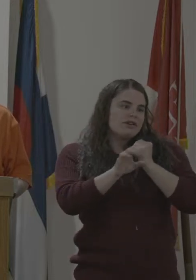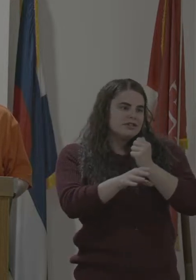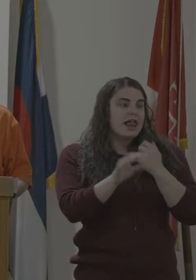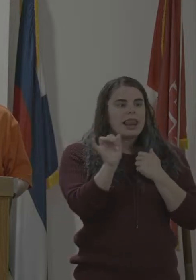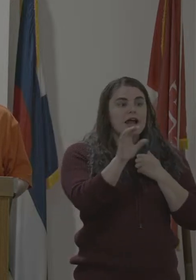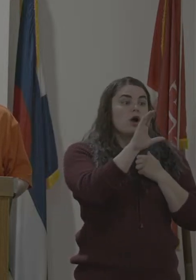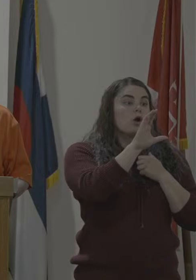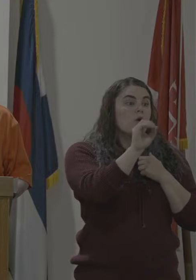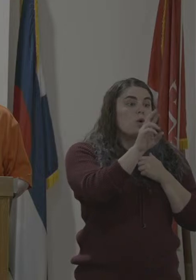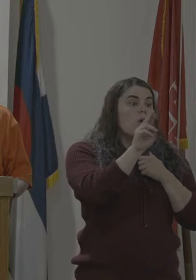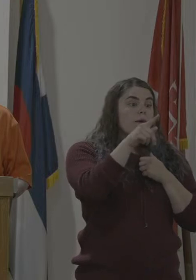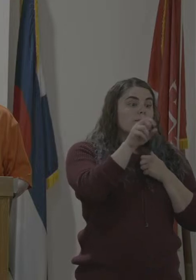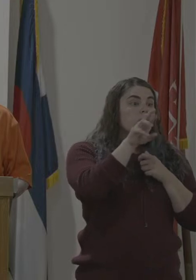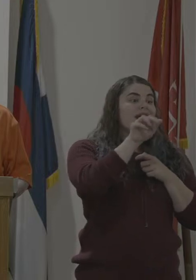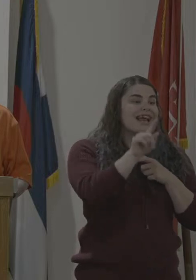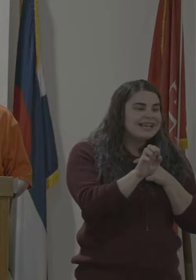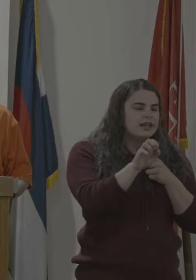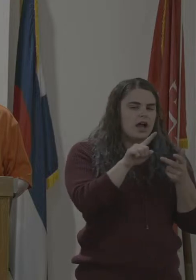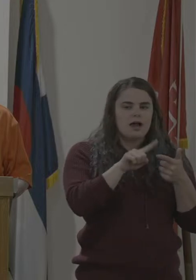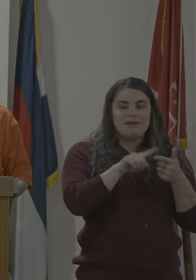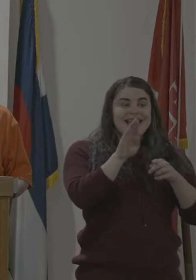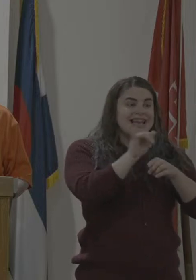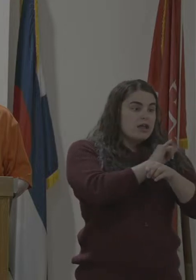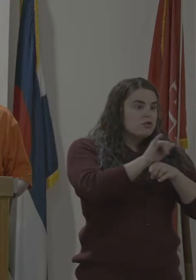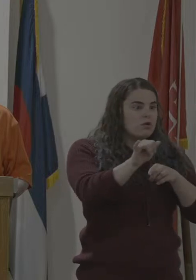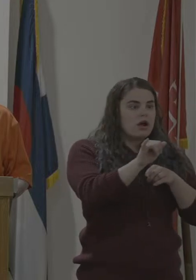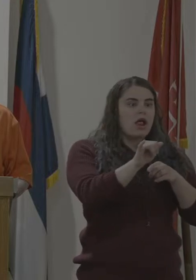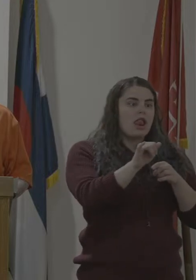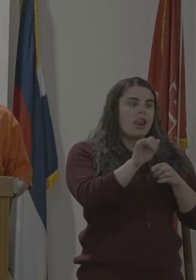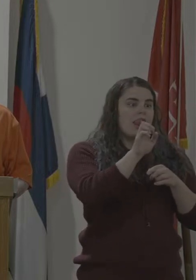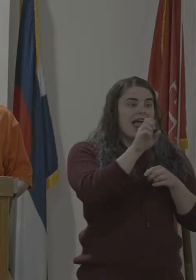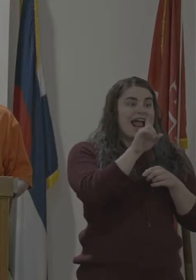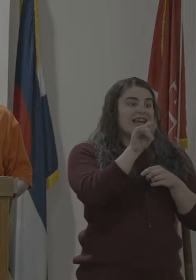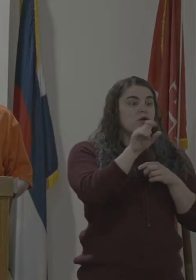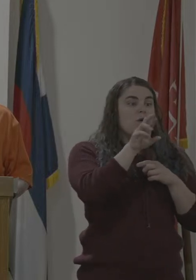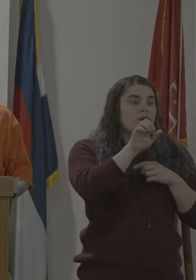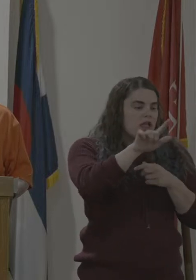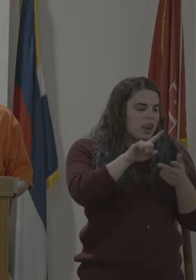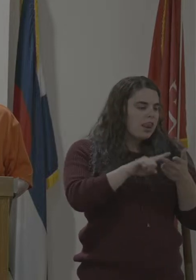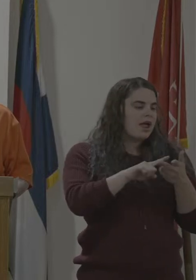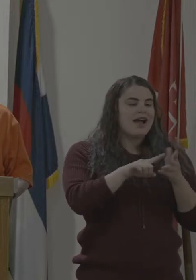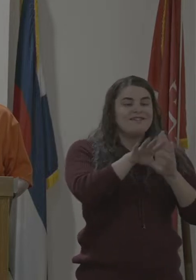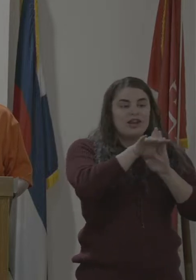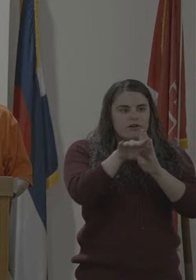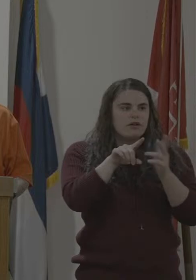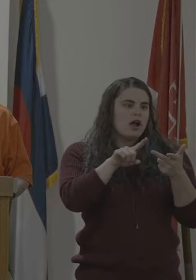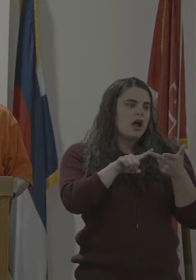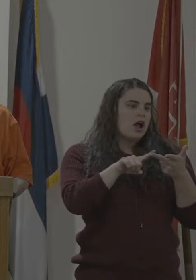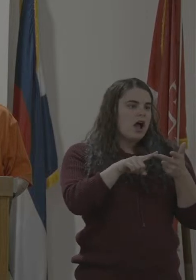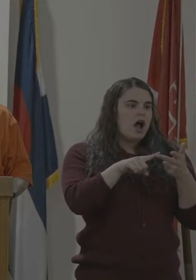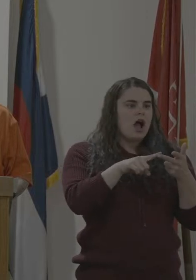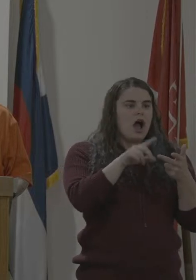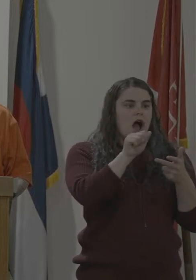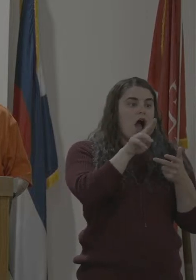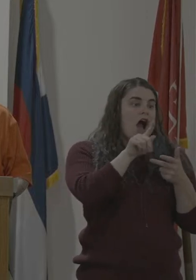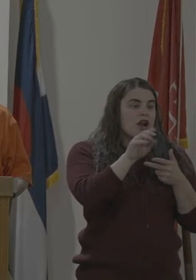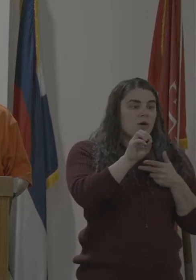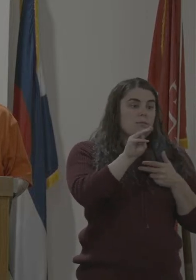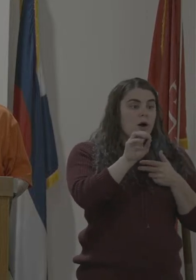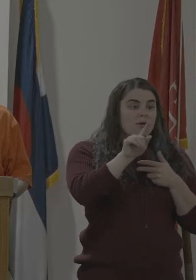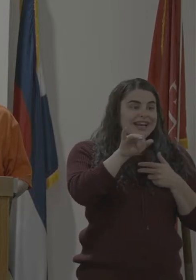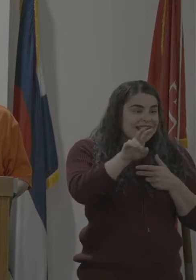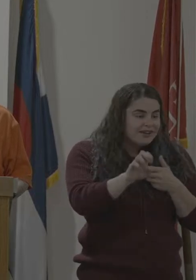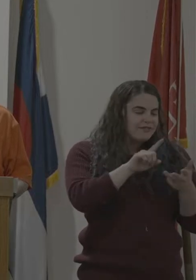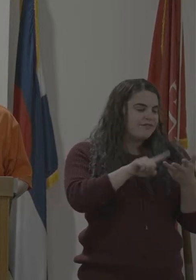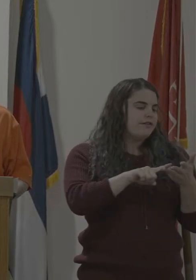corporate, industrial, editorial, business portraits, videography, automotive photography, macro photography